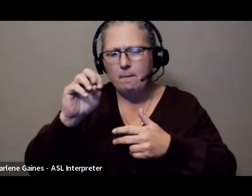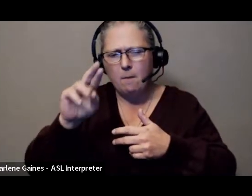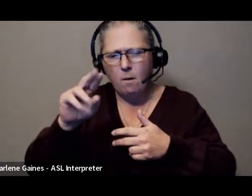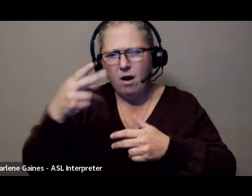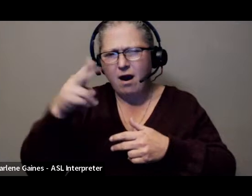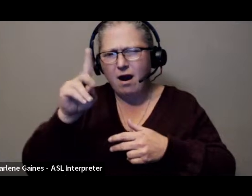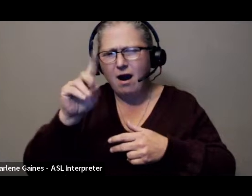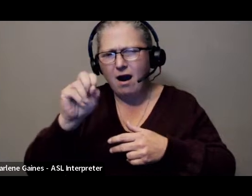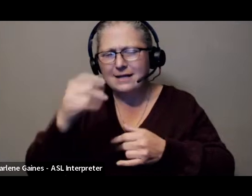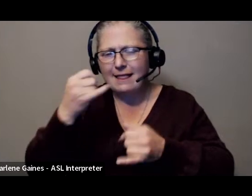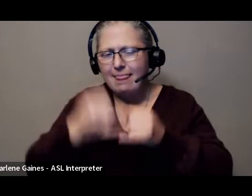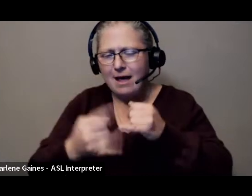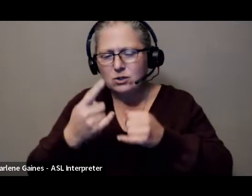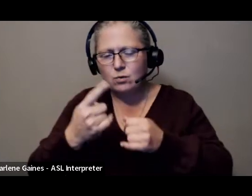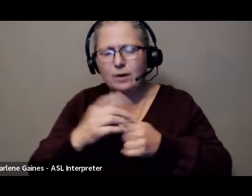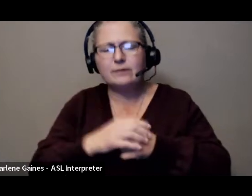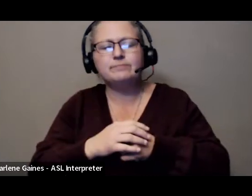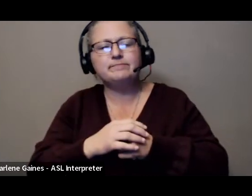one. okay.